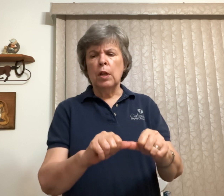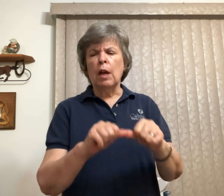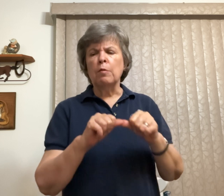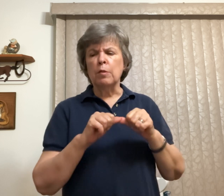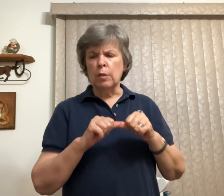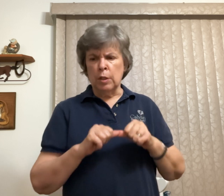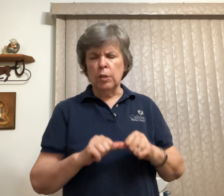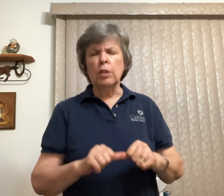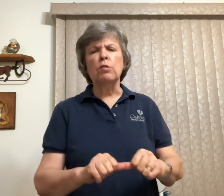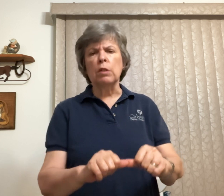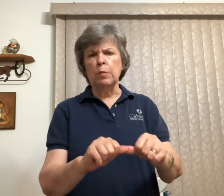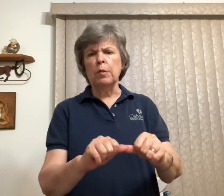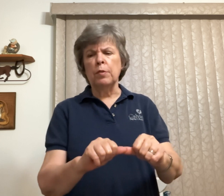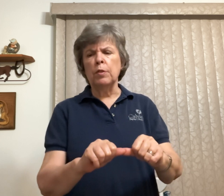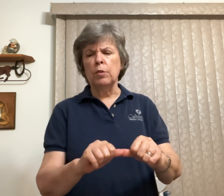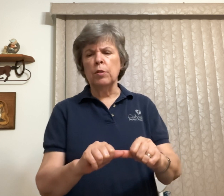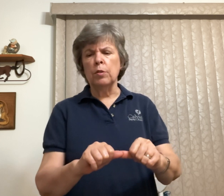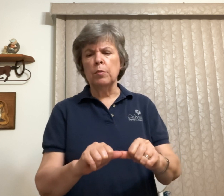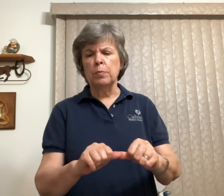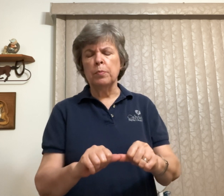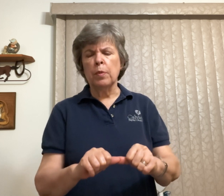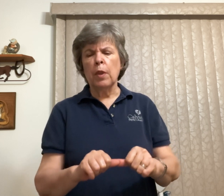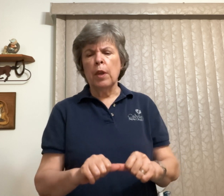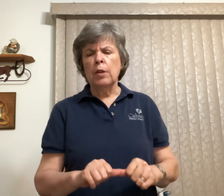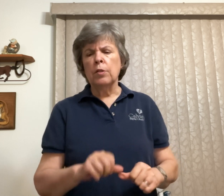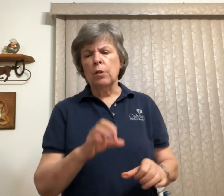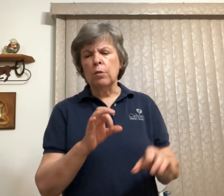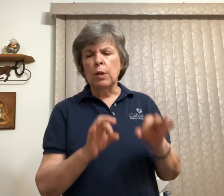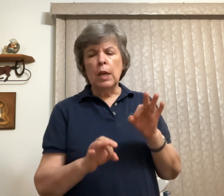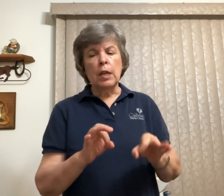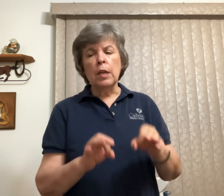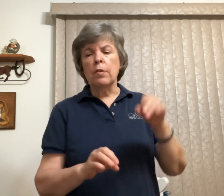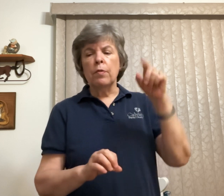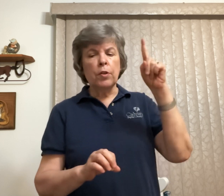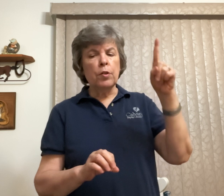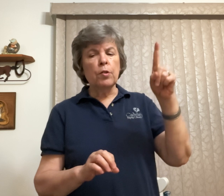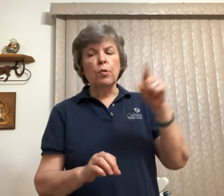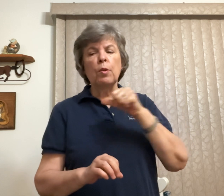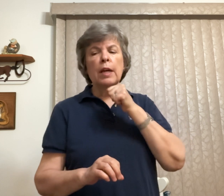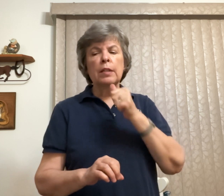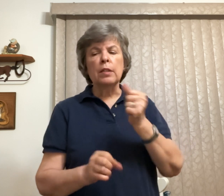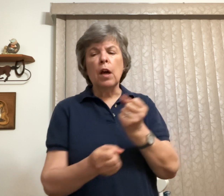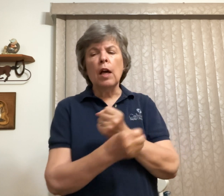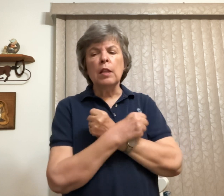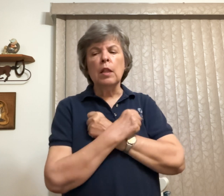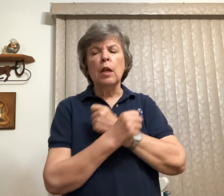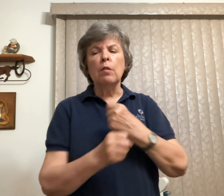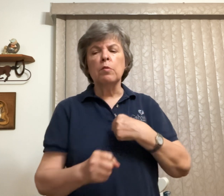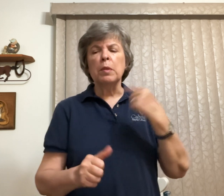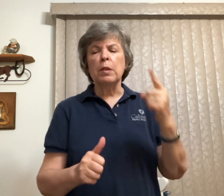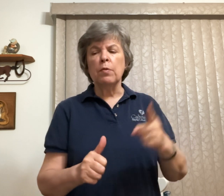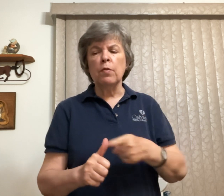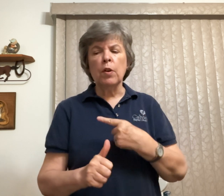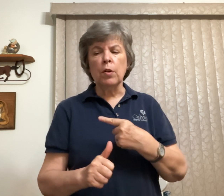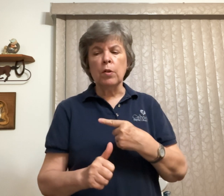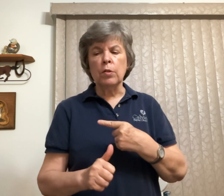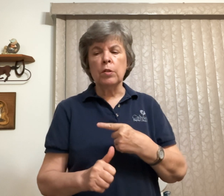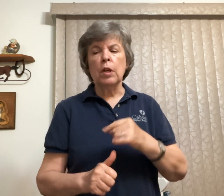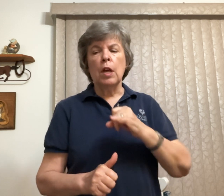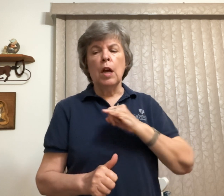would continually refuse you. So if you had not loved me first, I